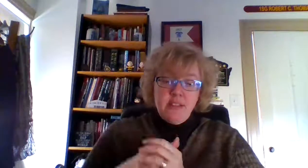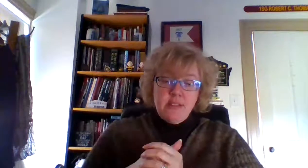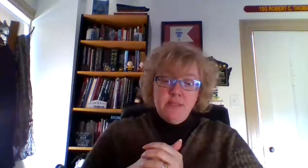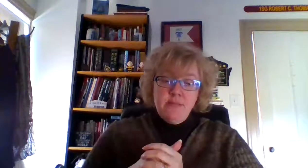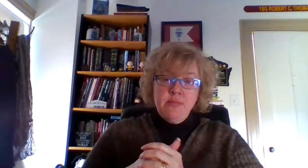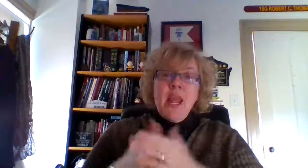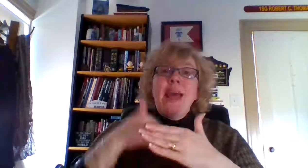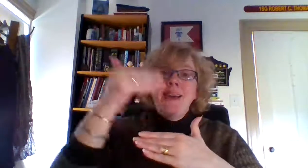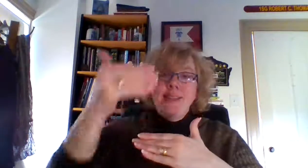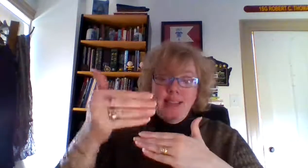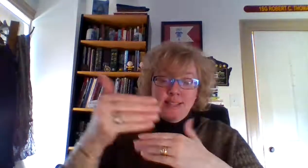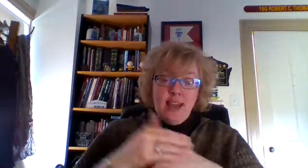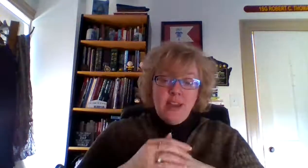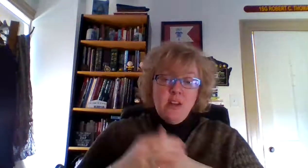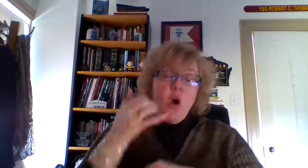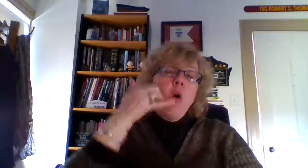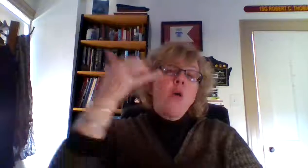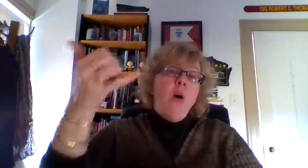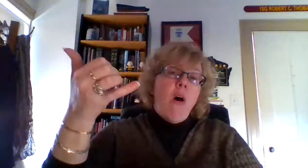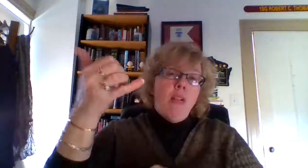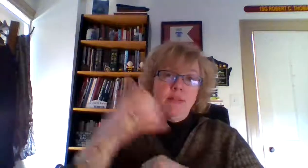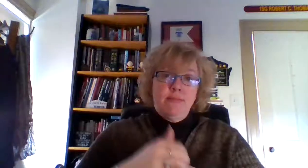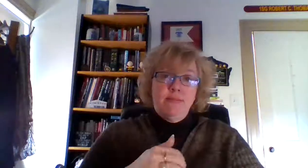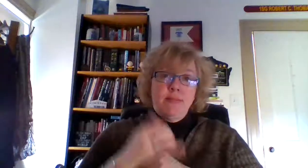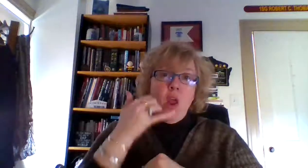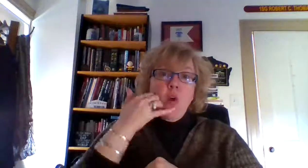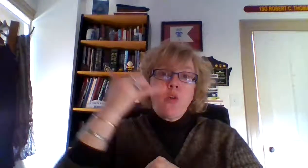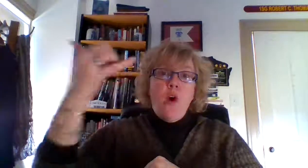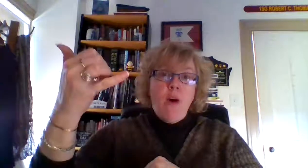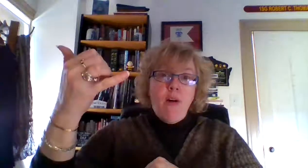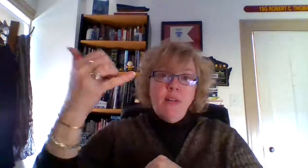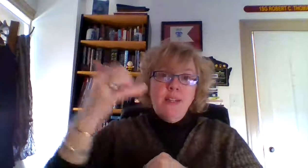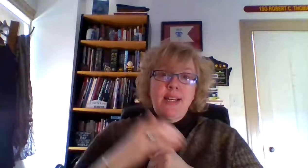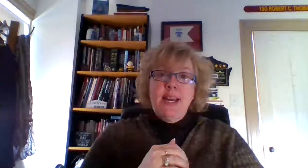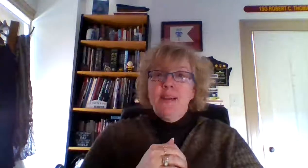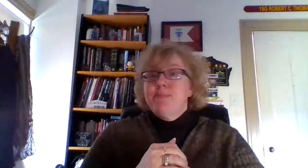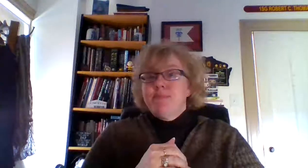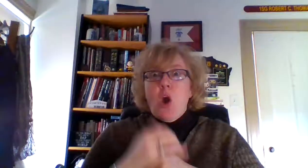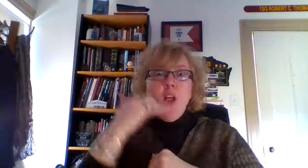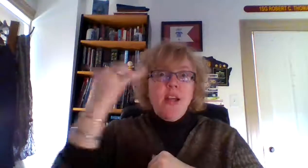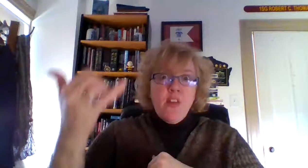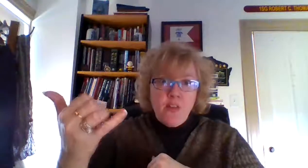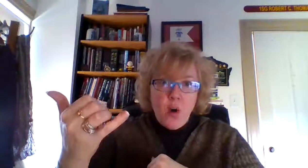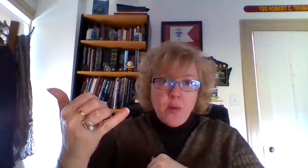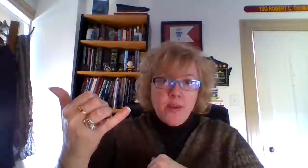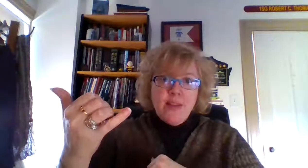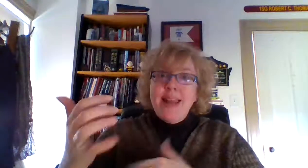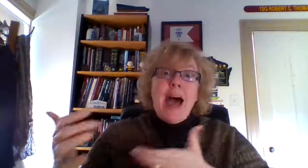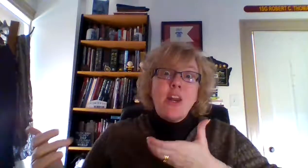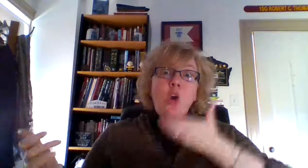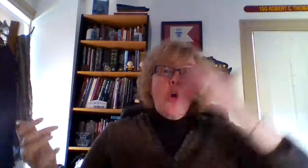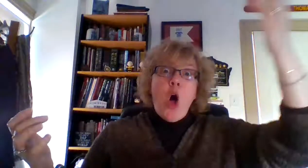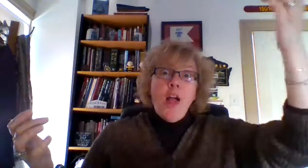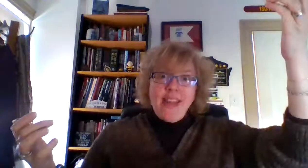hands. Next sign. Call. Call. Calling on the phone. Not calling